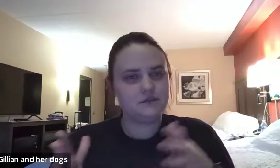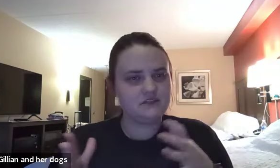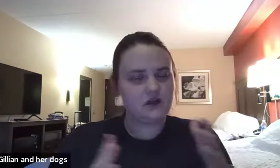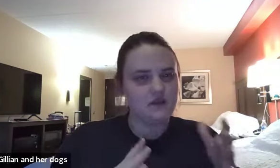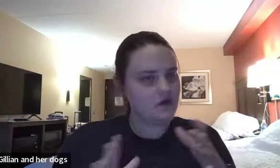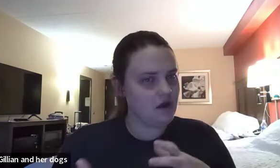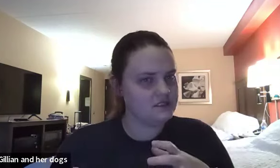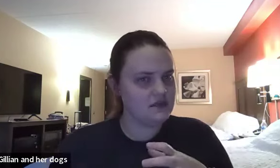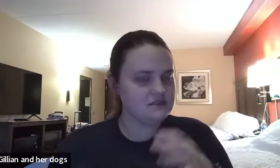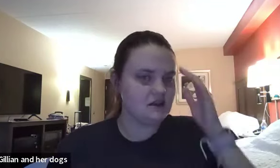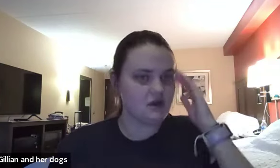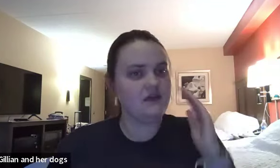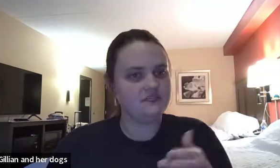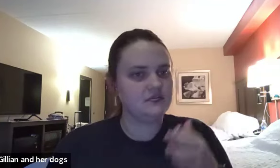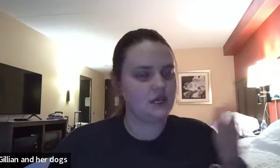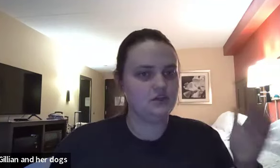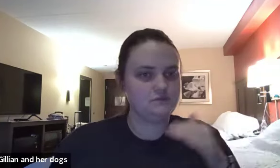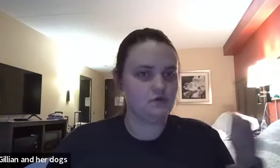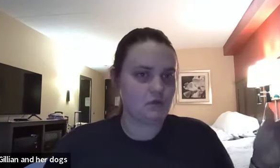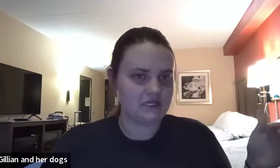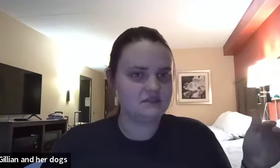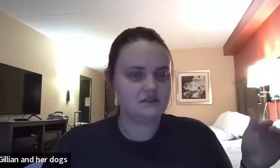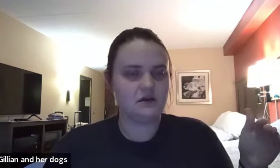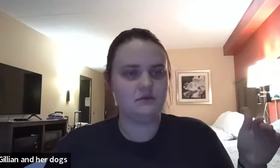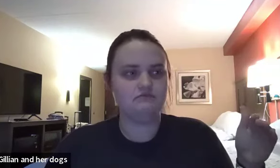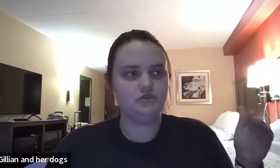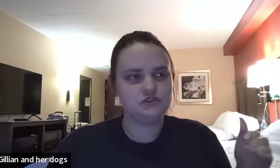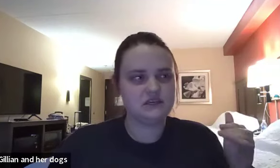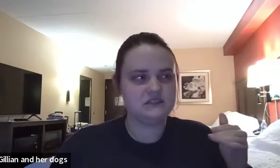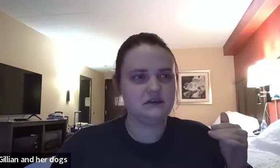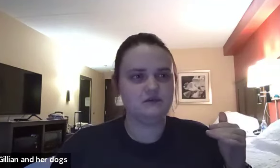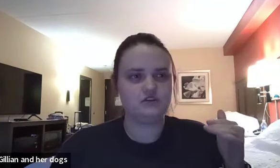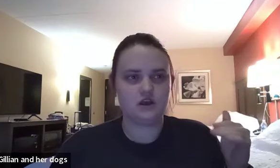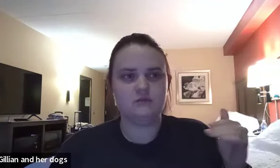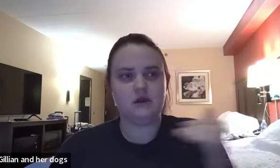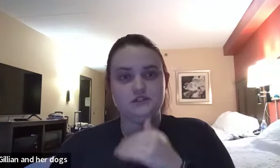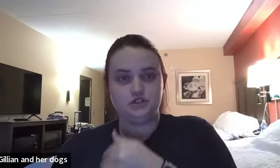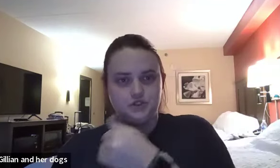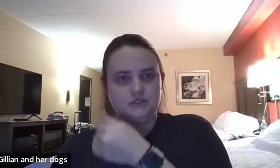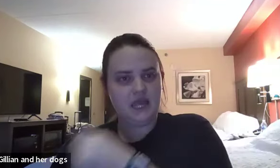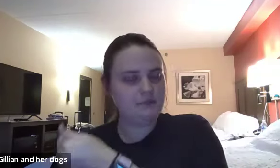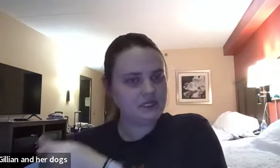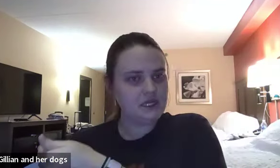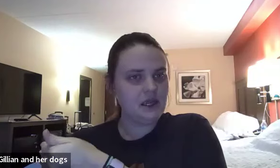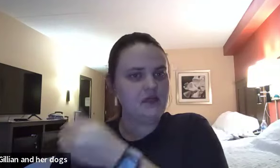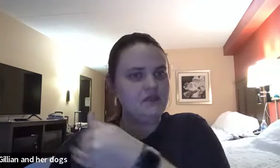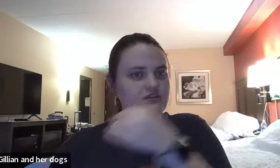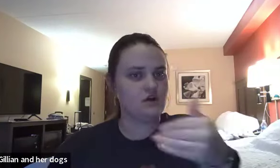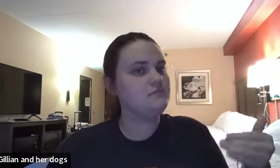depends on kind of the context. I have seen it kind of used both ways. Usually I see it if you're talking about a surgery happening and then talking about